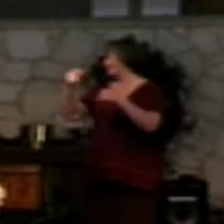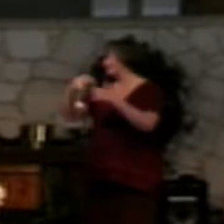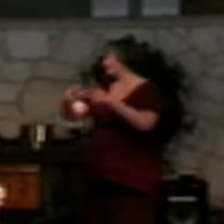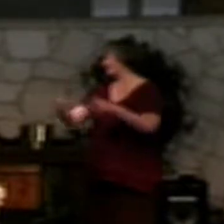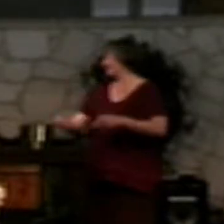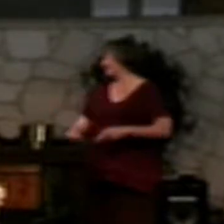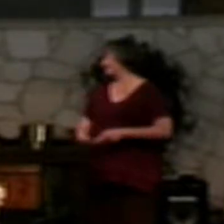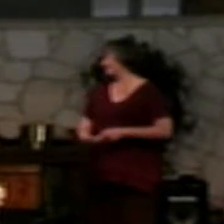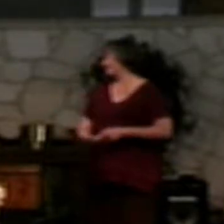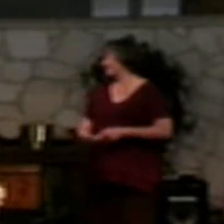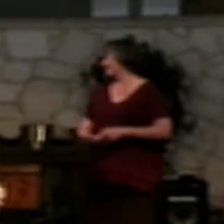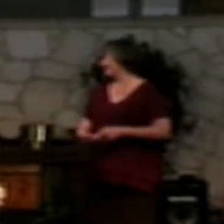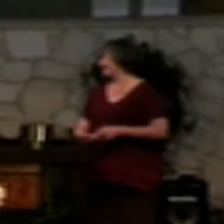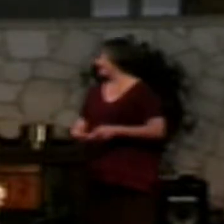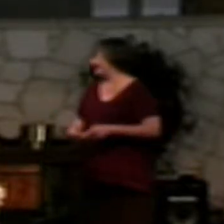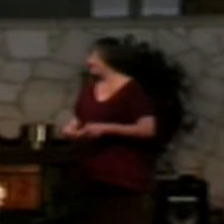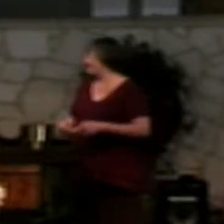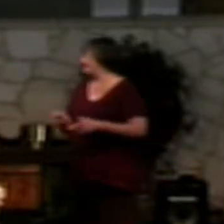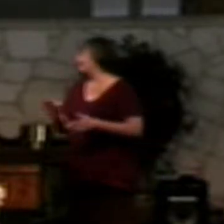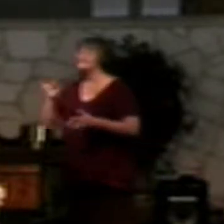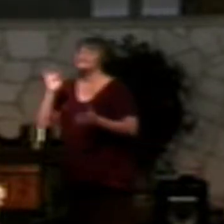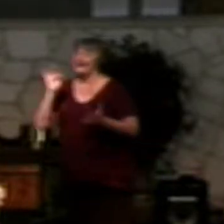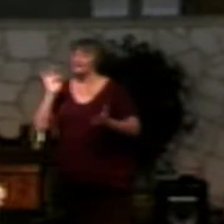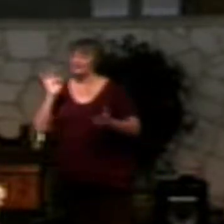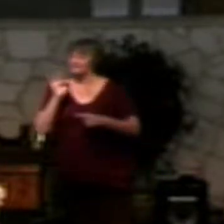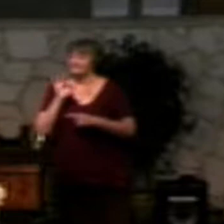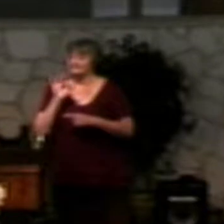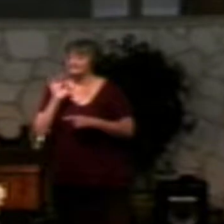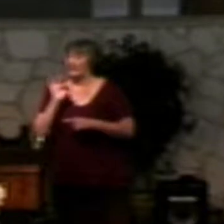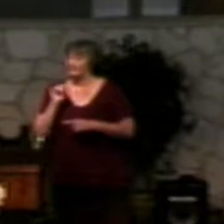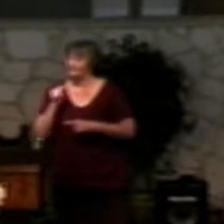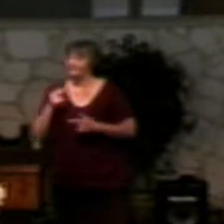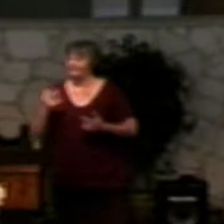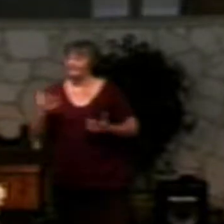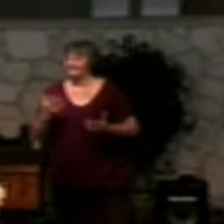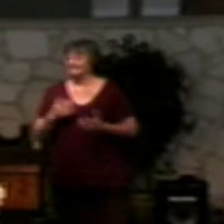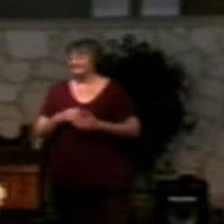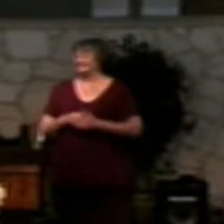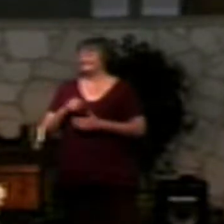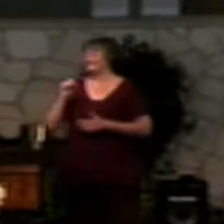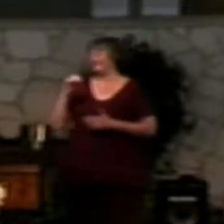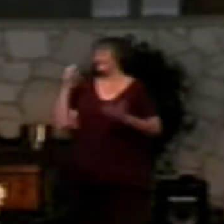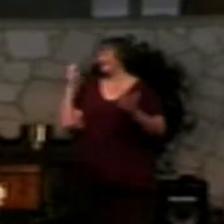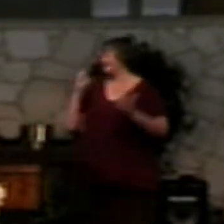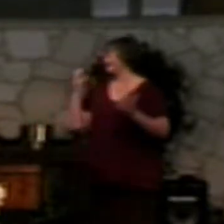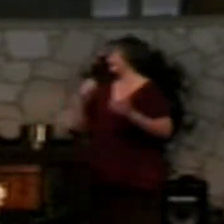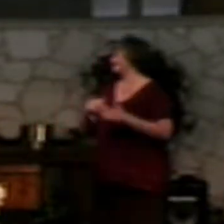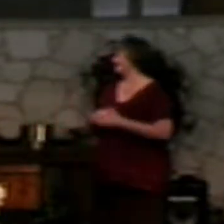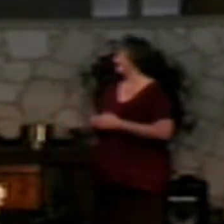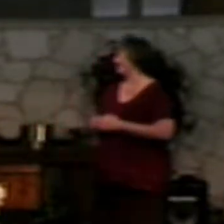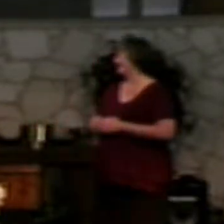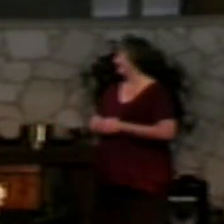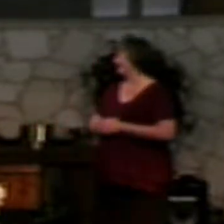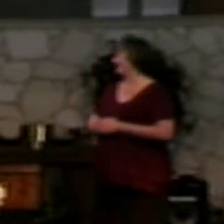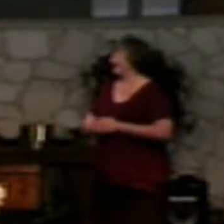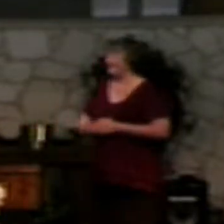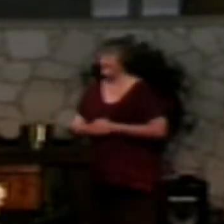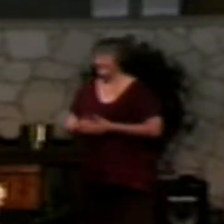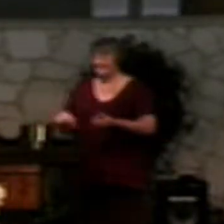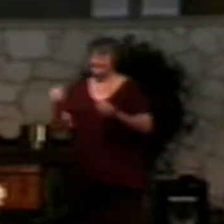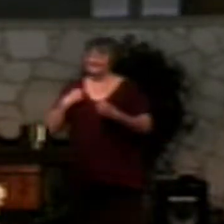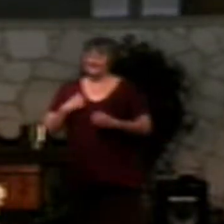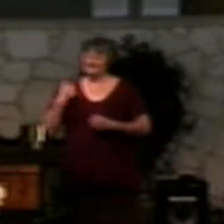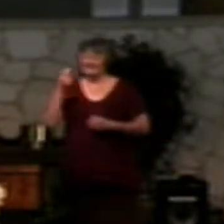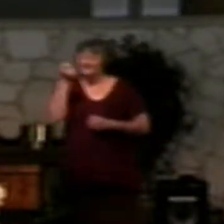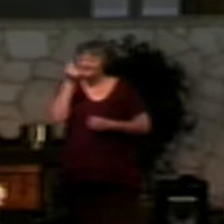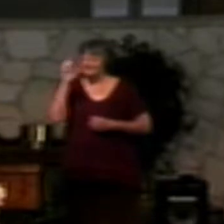Yeah. Oh, ninth. Ninth place. Oh, hey, well, we moved up. Awesome. But awesome.